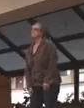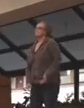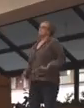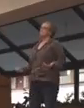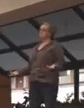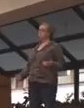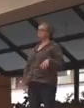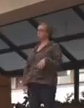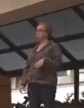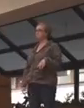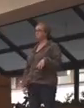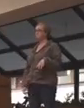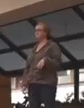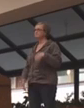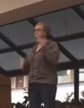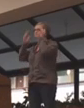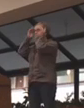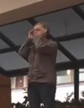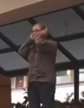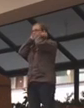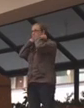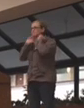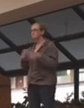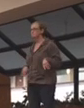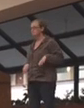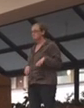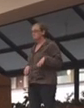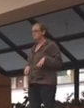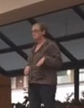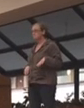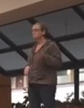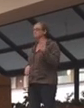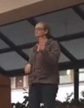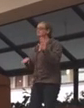immediately going back to not being able to trust what's happening.